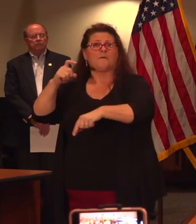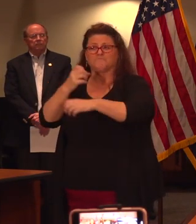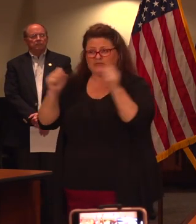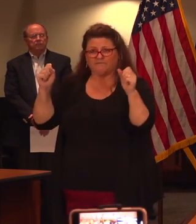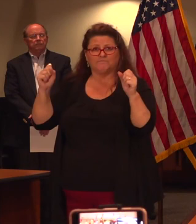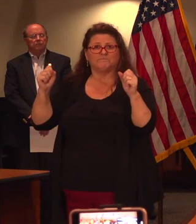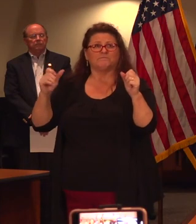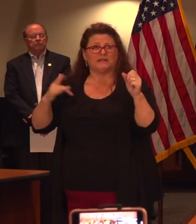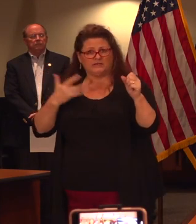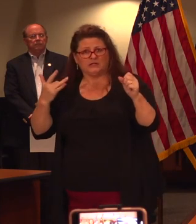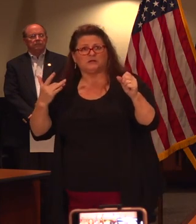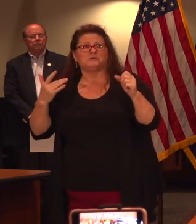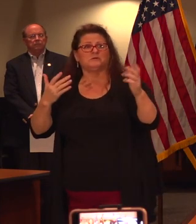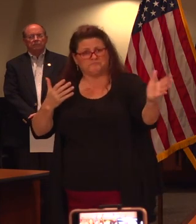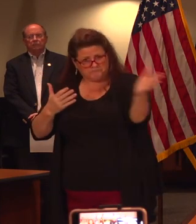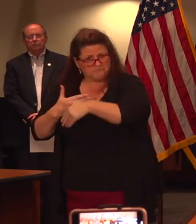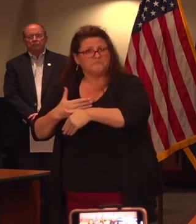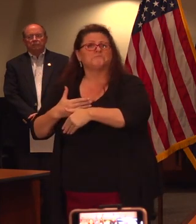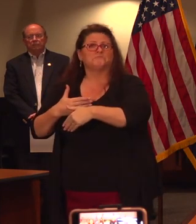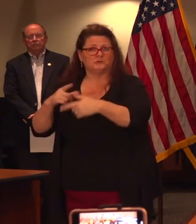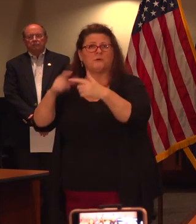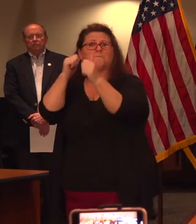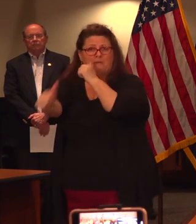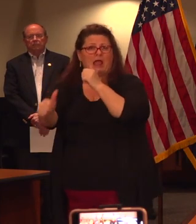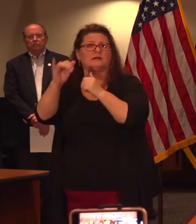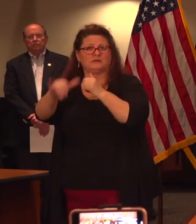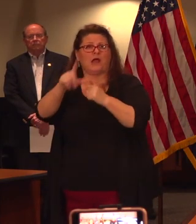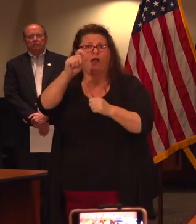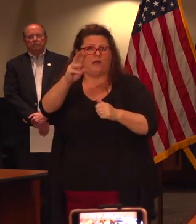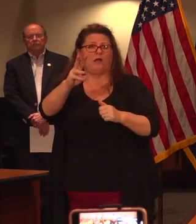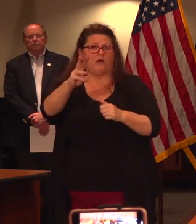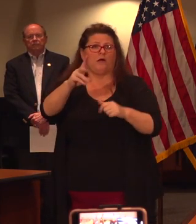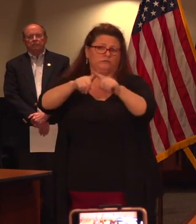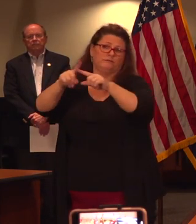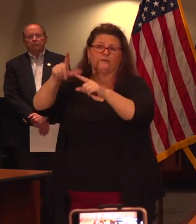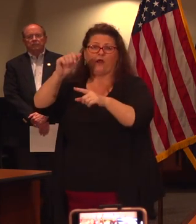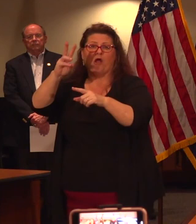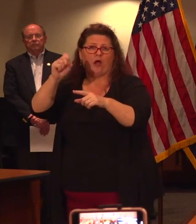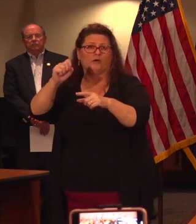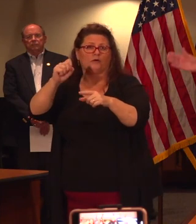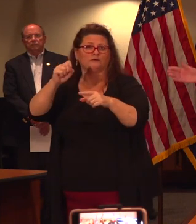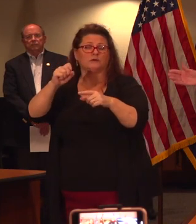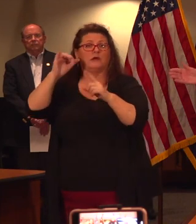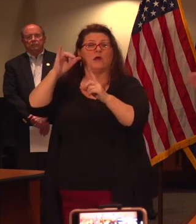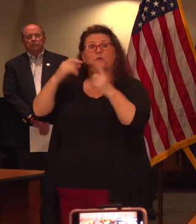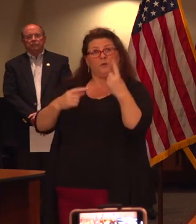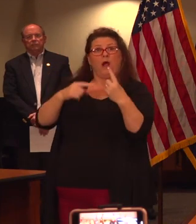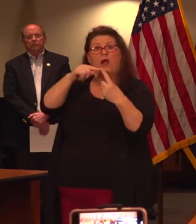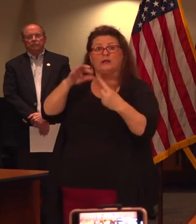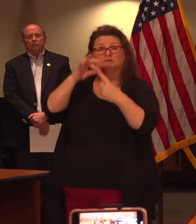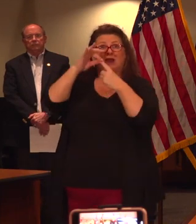come and pass such laws as they, including the continuing resolution to provide the funds to keep the government